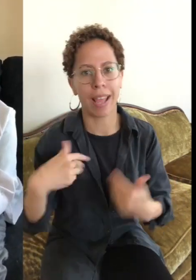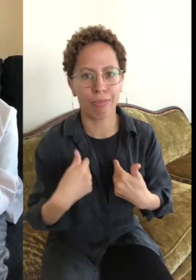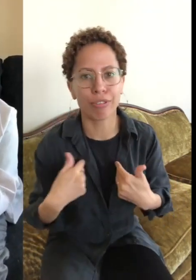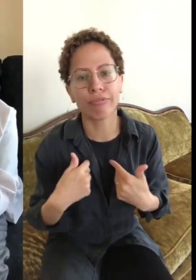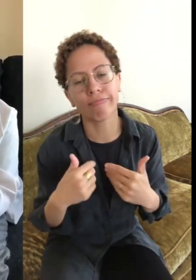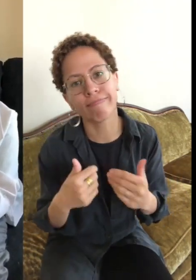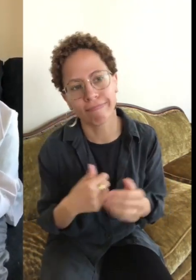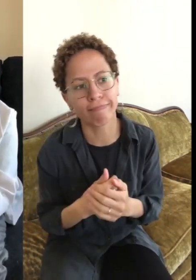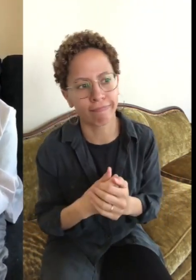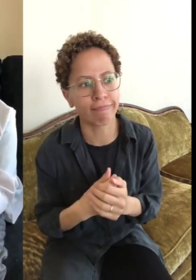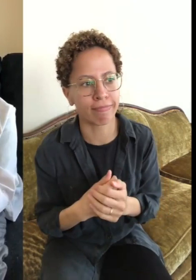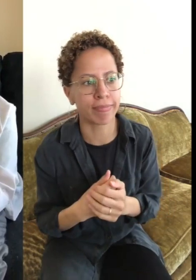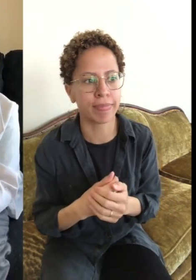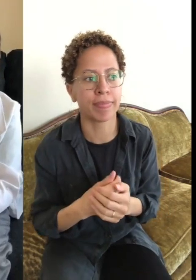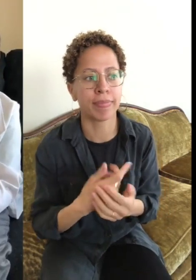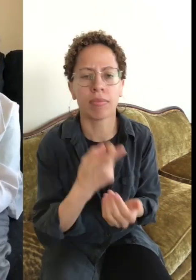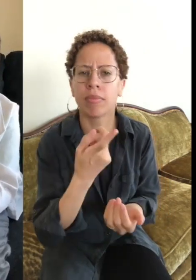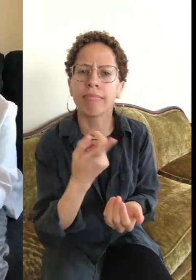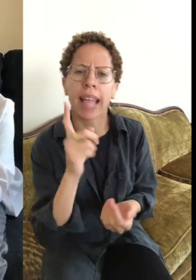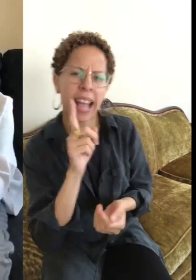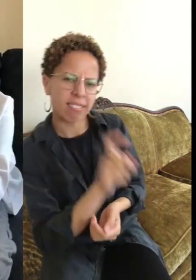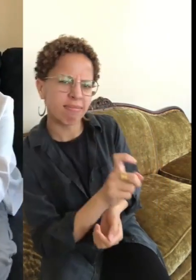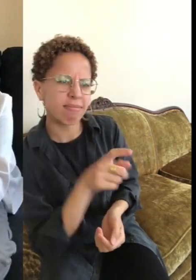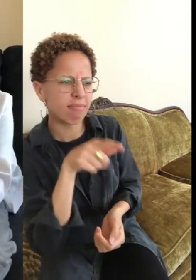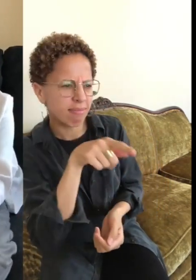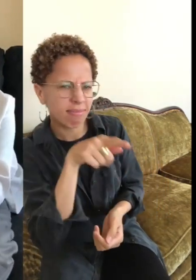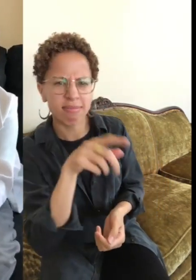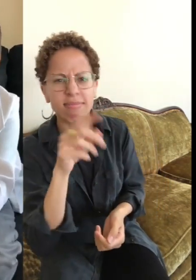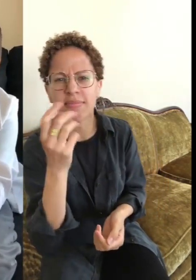Simon, what is an adaptation?